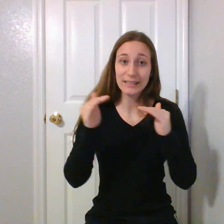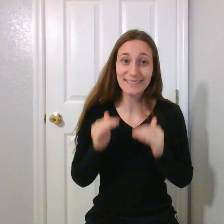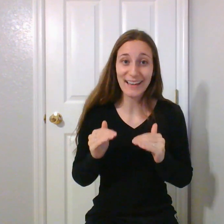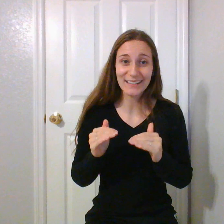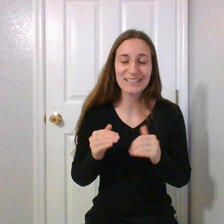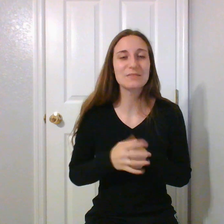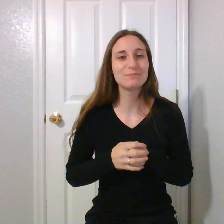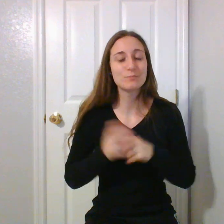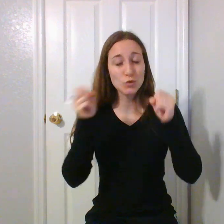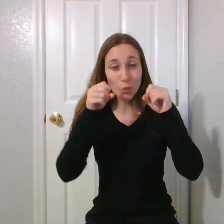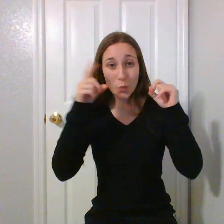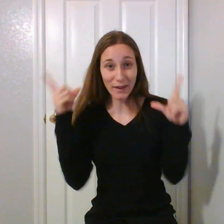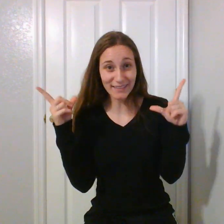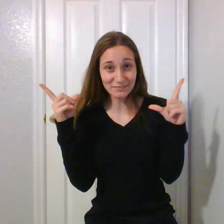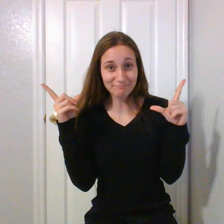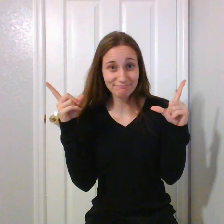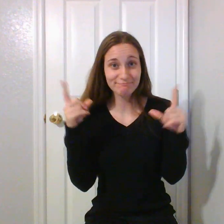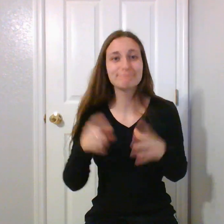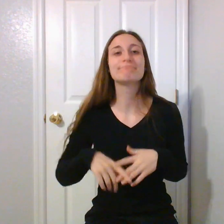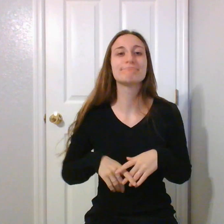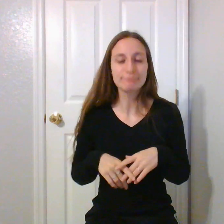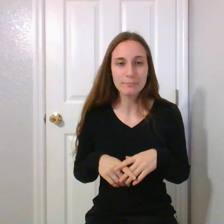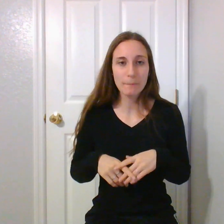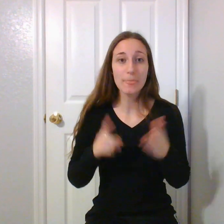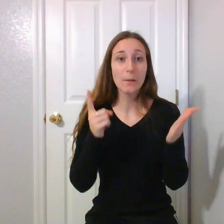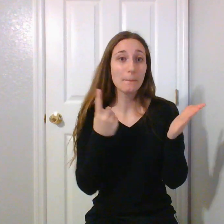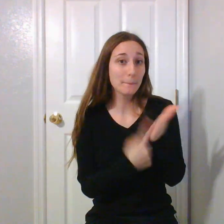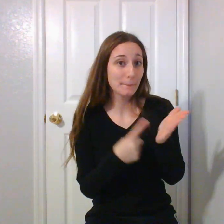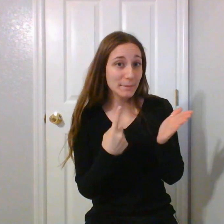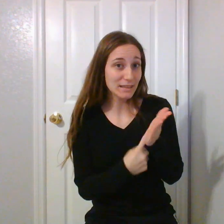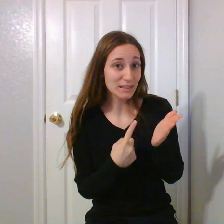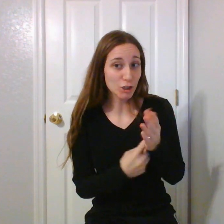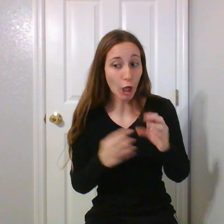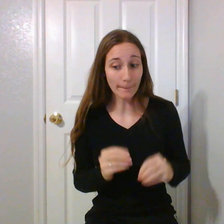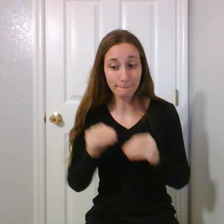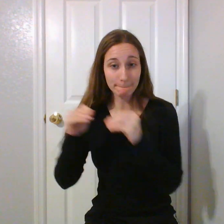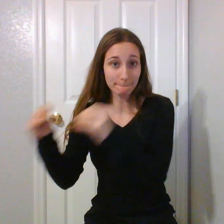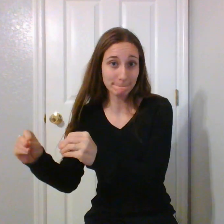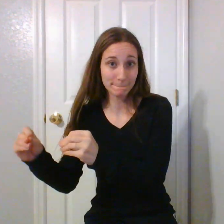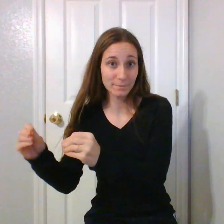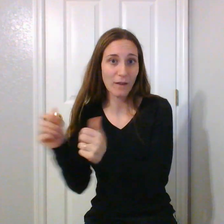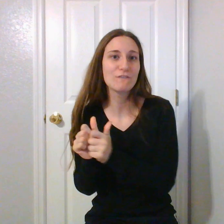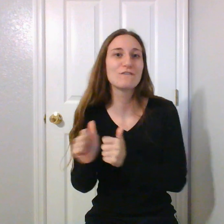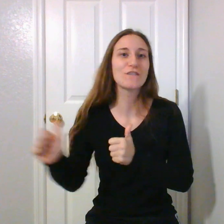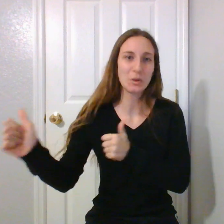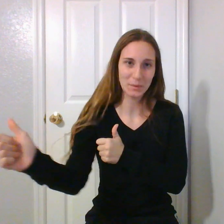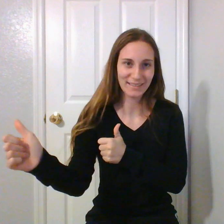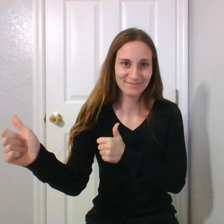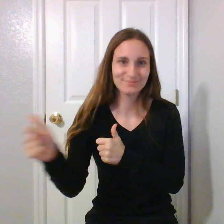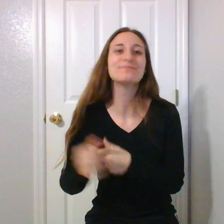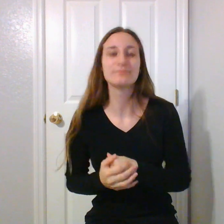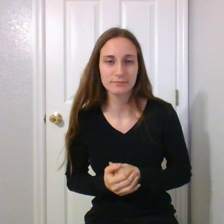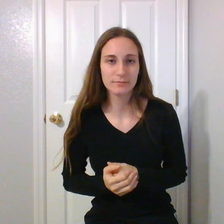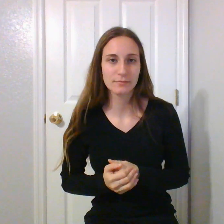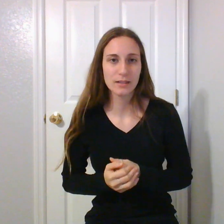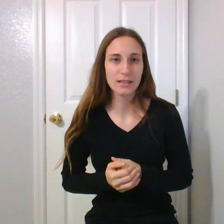is to set your alarm away from you like actually having to get up to set off your alarm not only will you hit